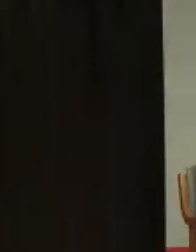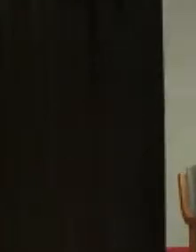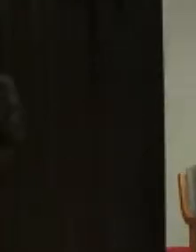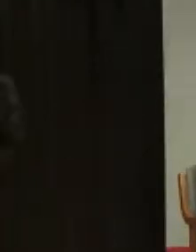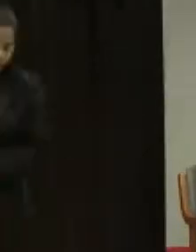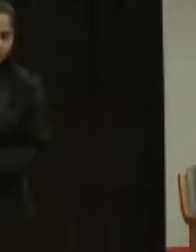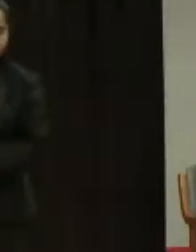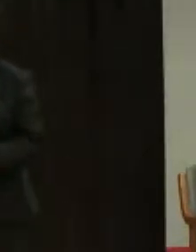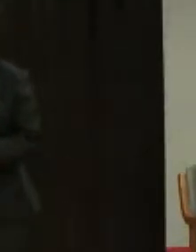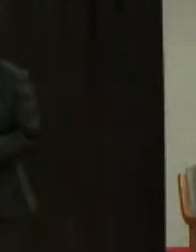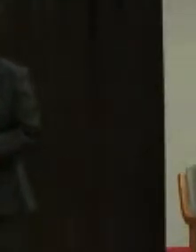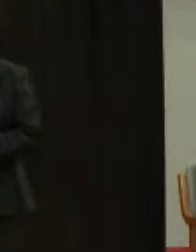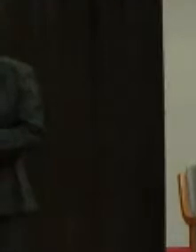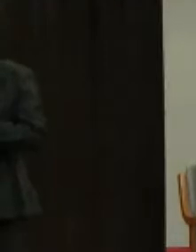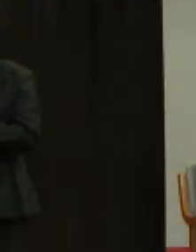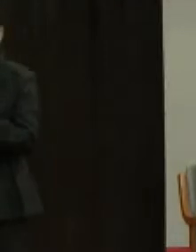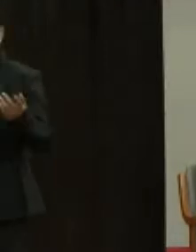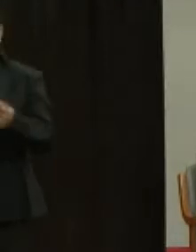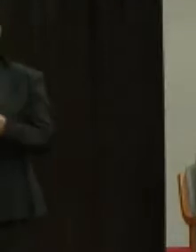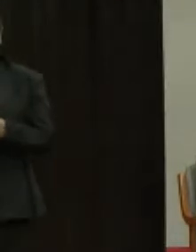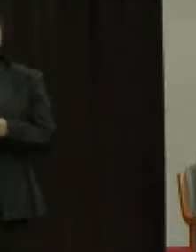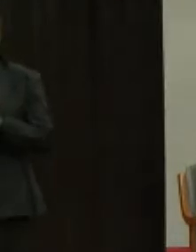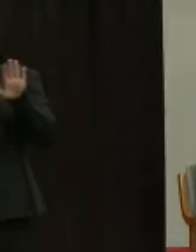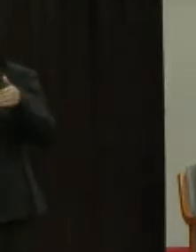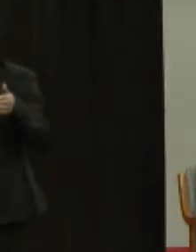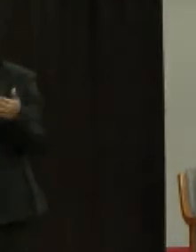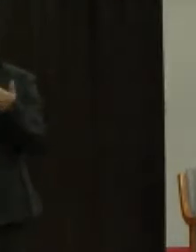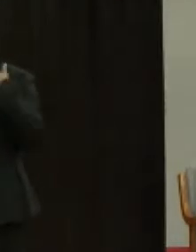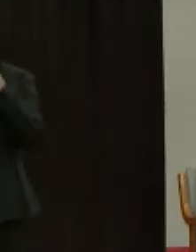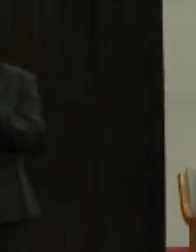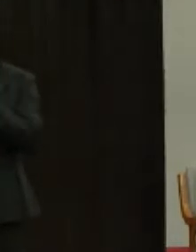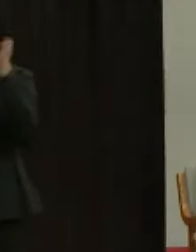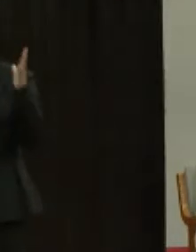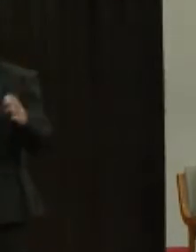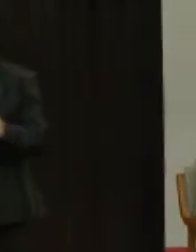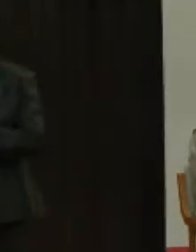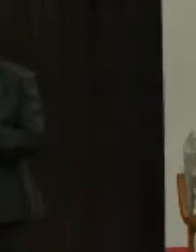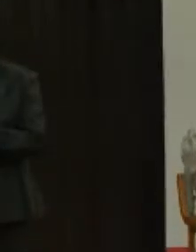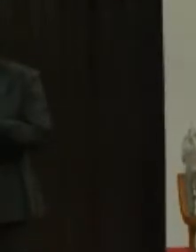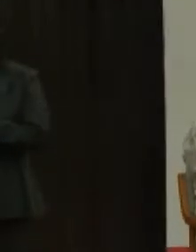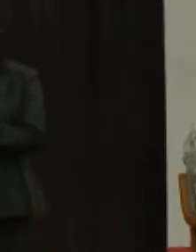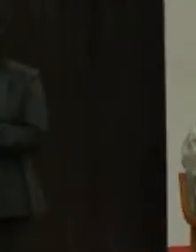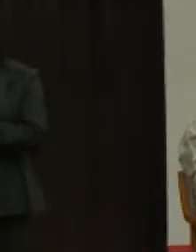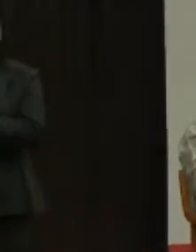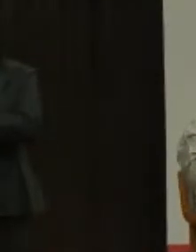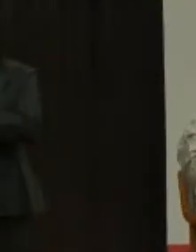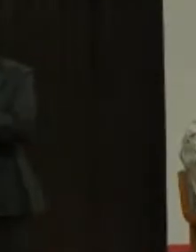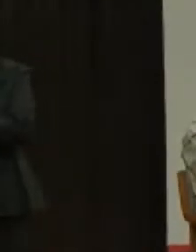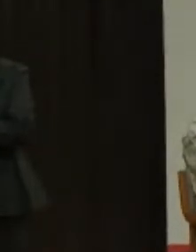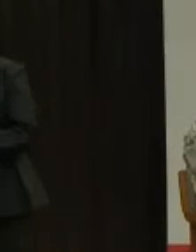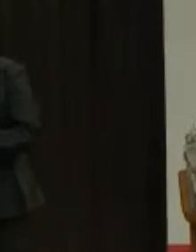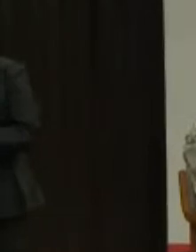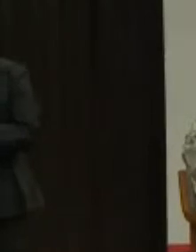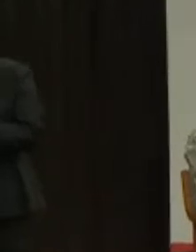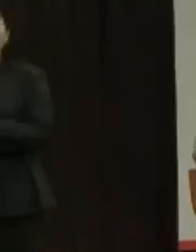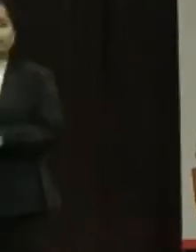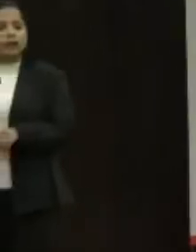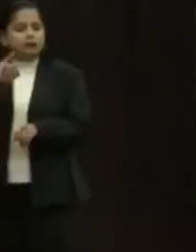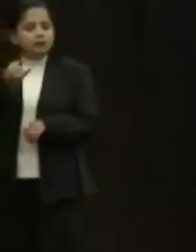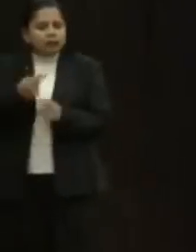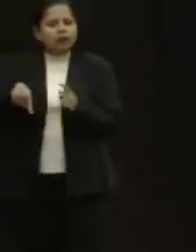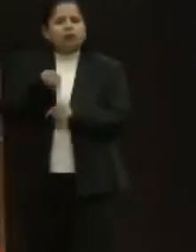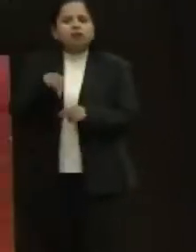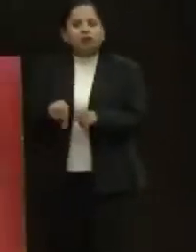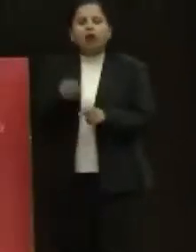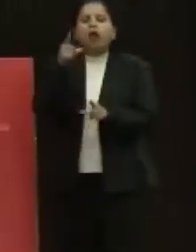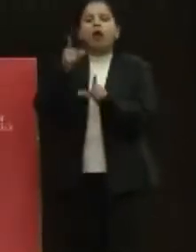Good evening, everyone. Thank you very much, Dhwani, for that introduction. I'll waste no further time. The sixth Vidhi annual lecture will